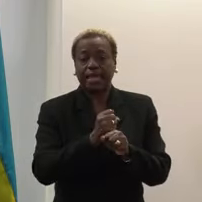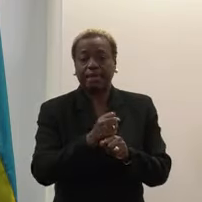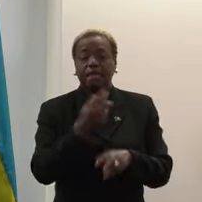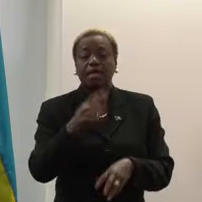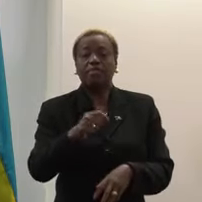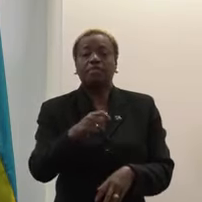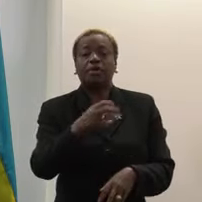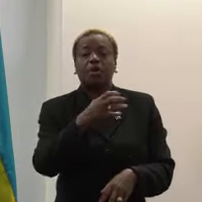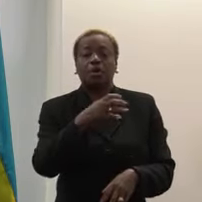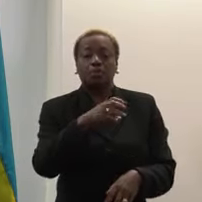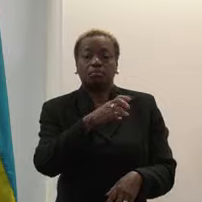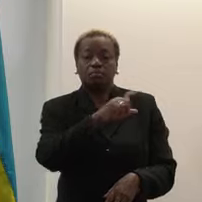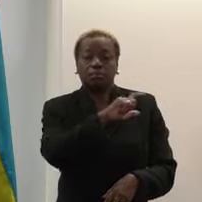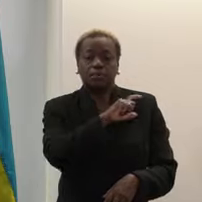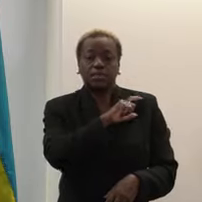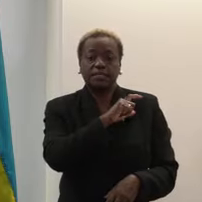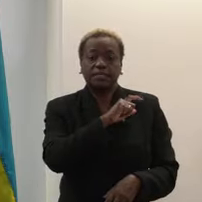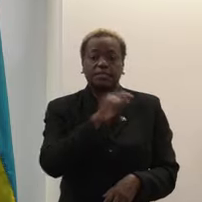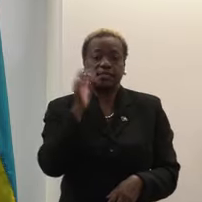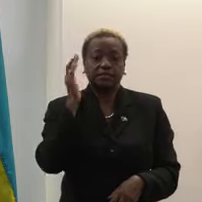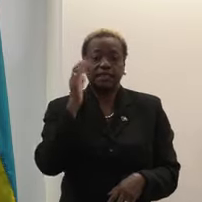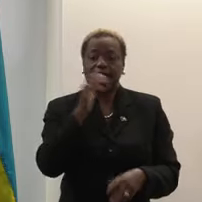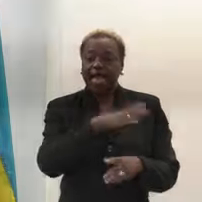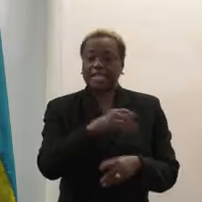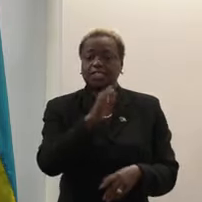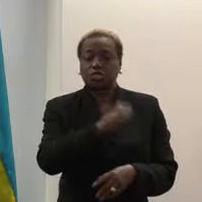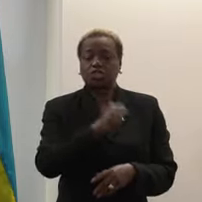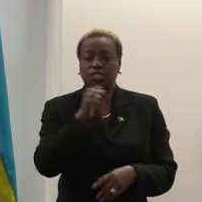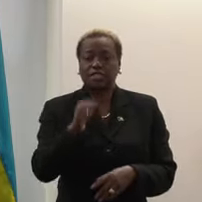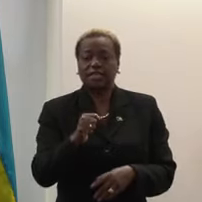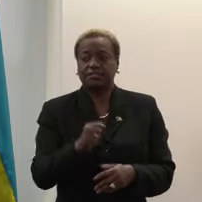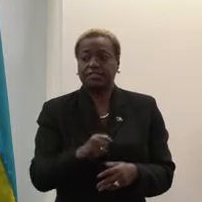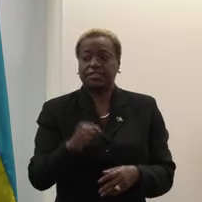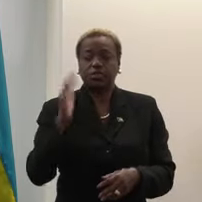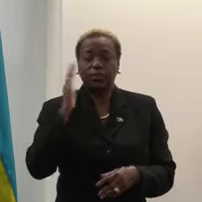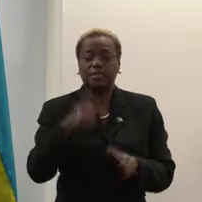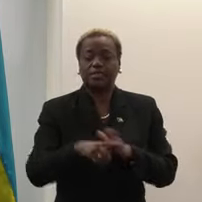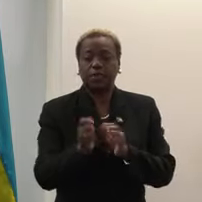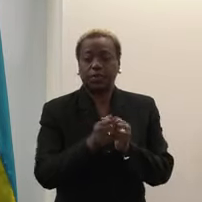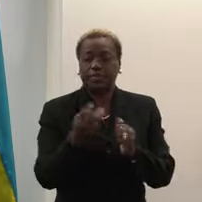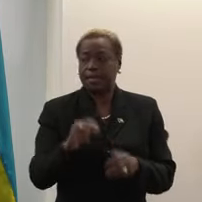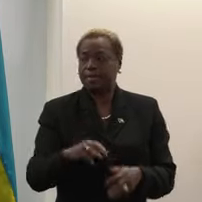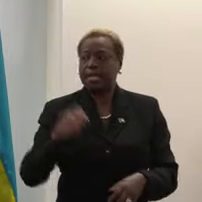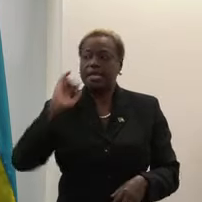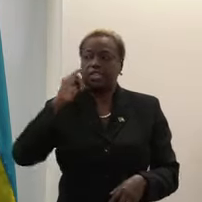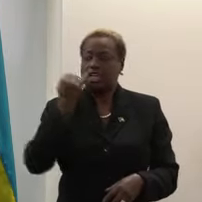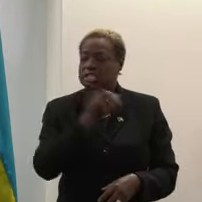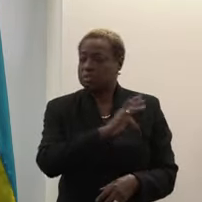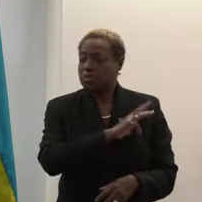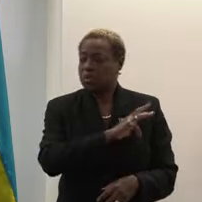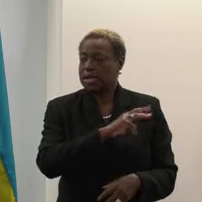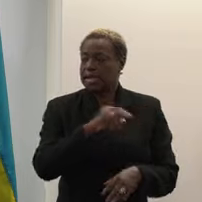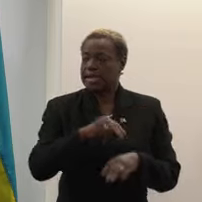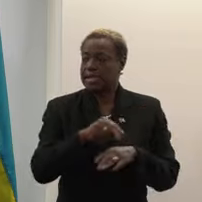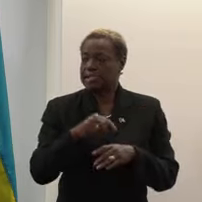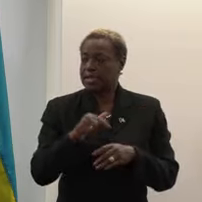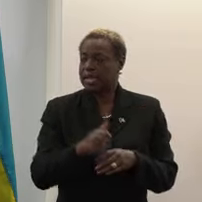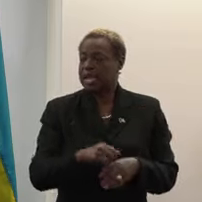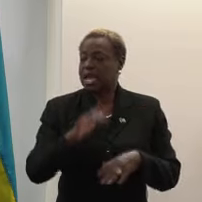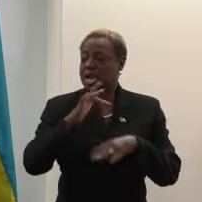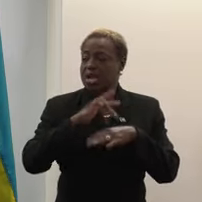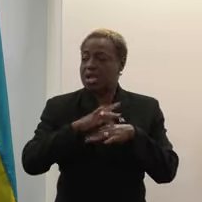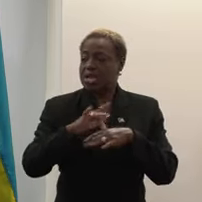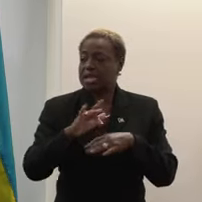the involvement of social services. Jasper? Hello, Jasper Ward, Nassau Guardian. So earlier